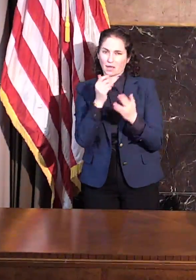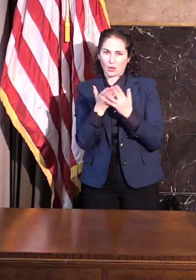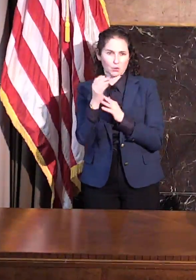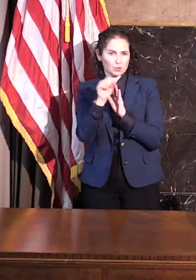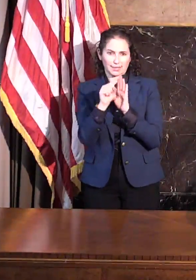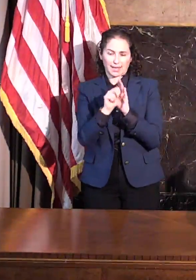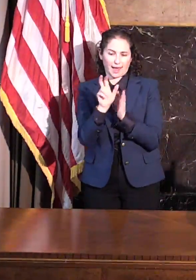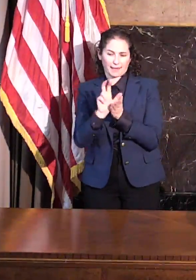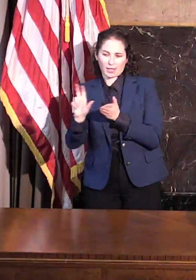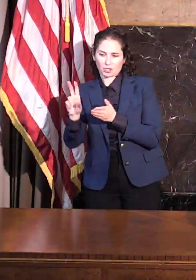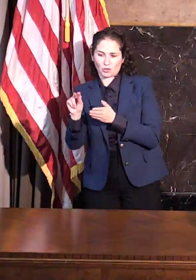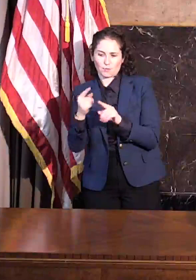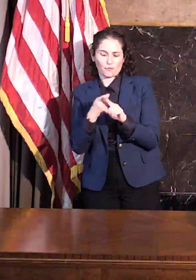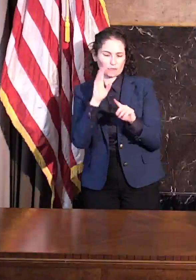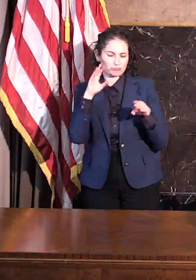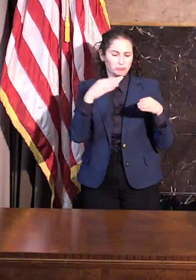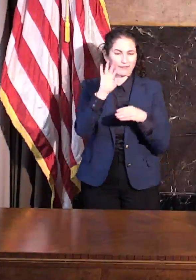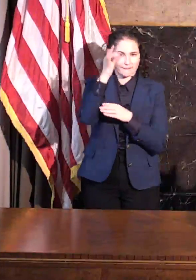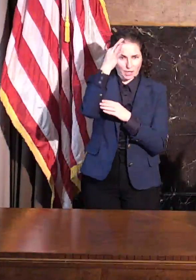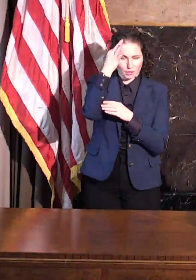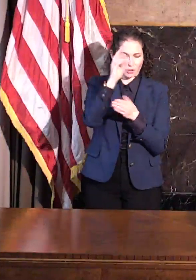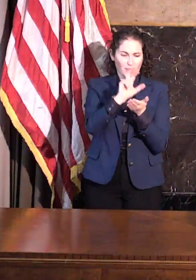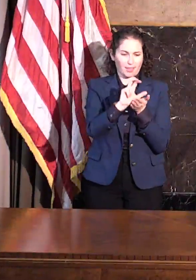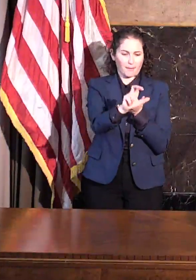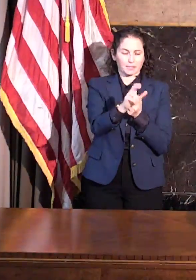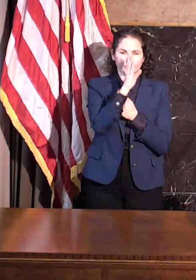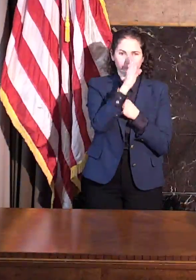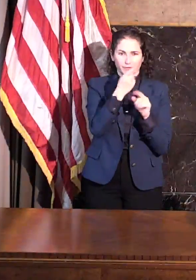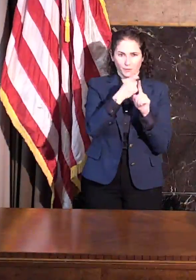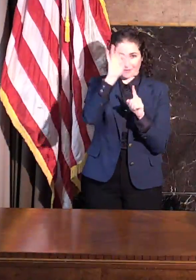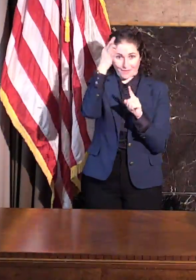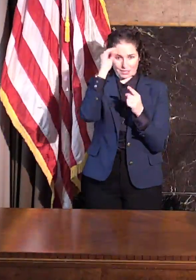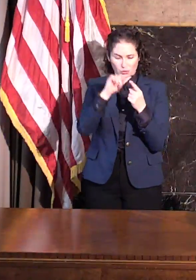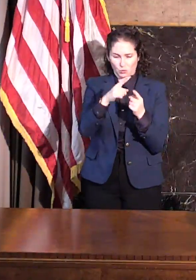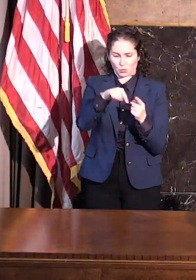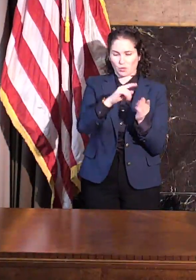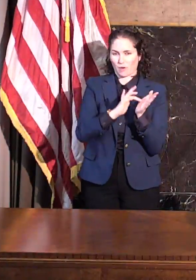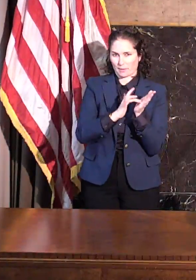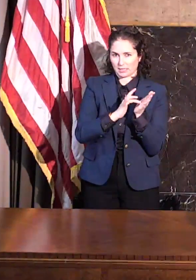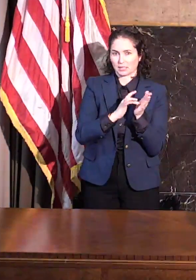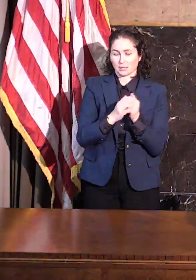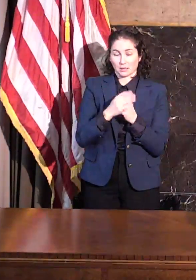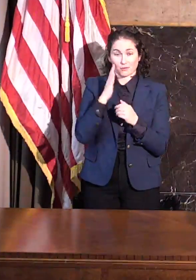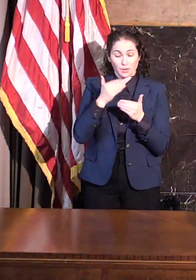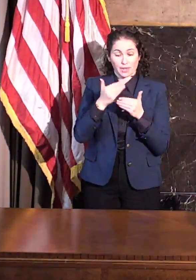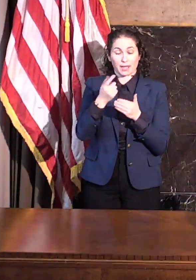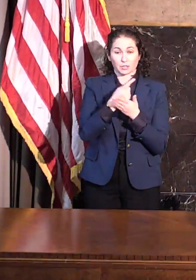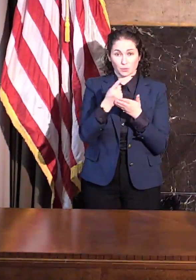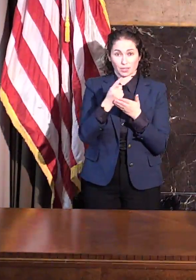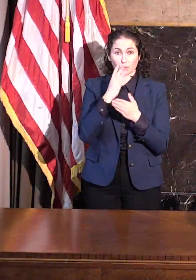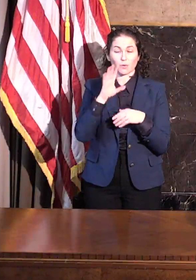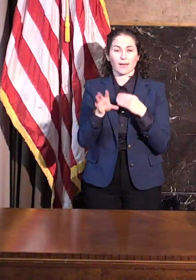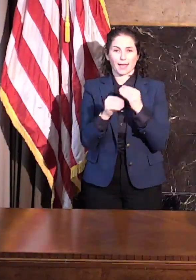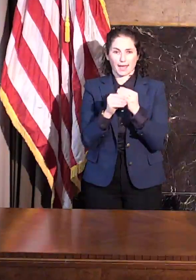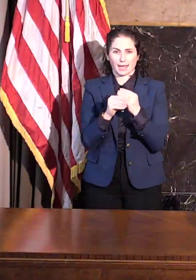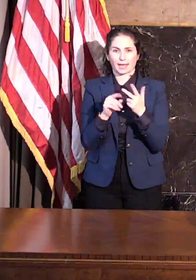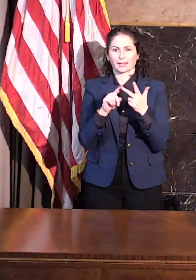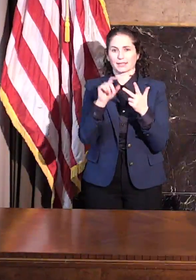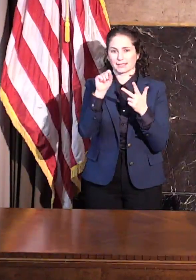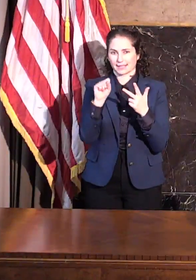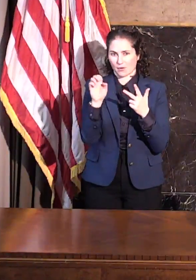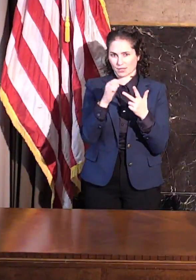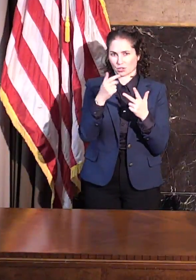Louisiana. So currently, Walmart and CVS have been participating in this program for us, and participating really means that they